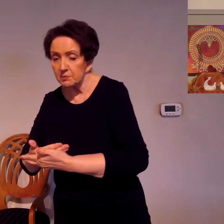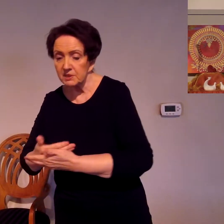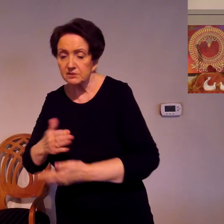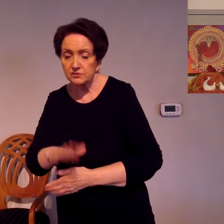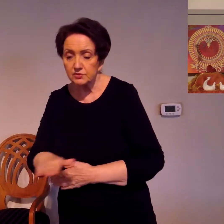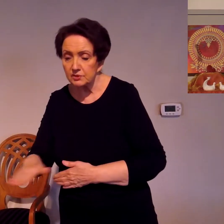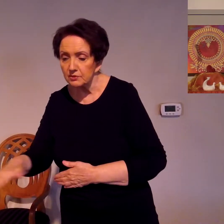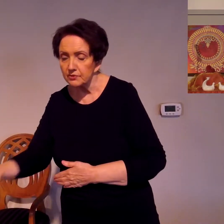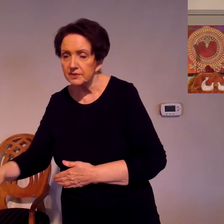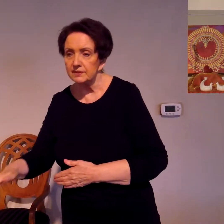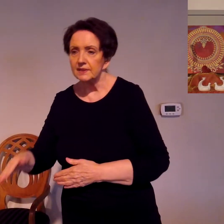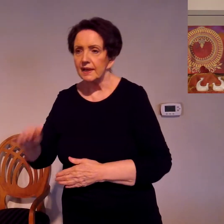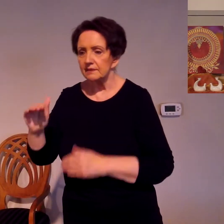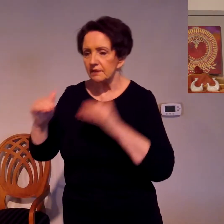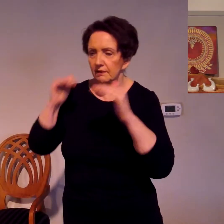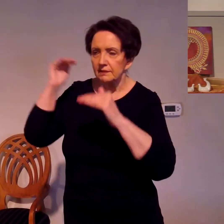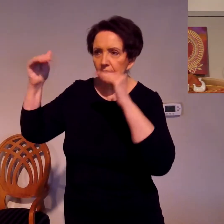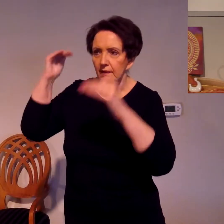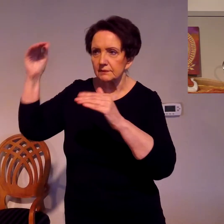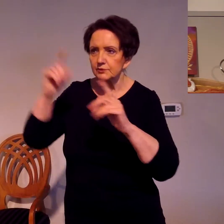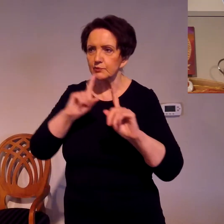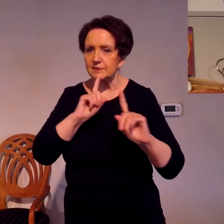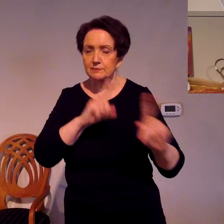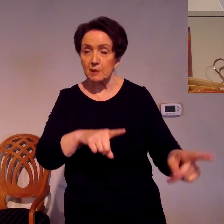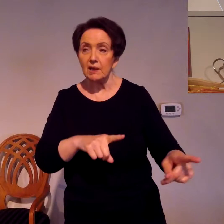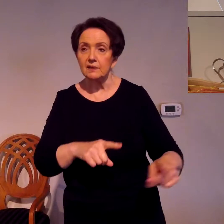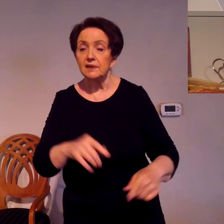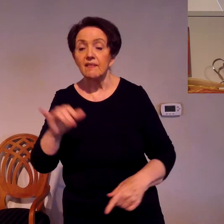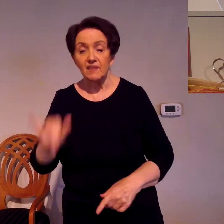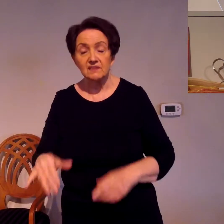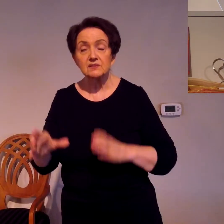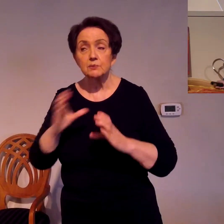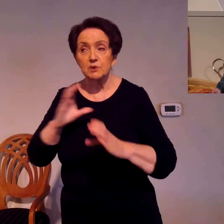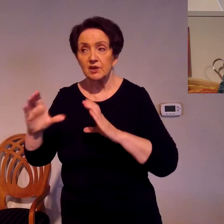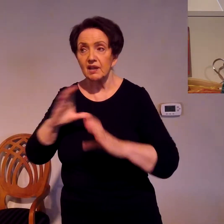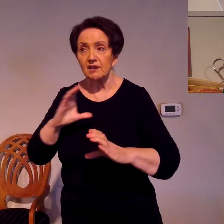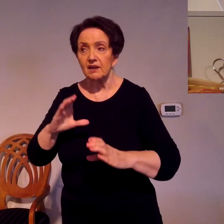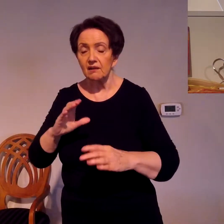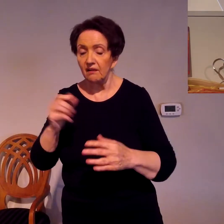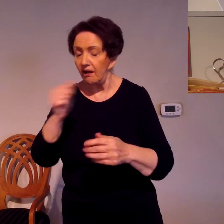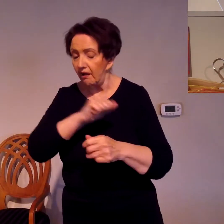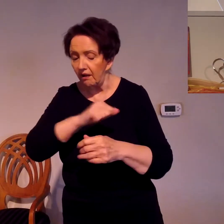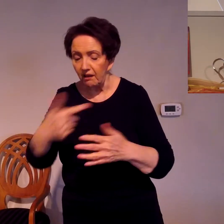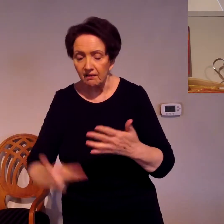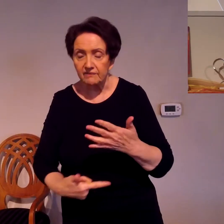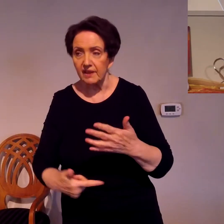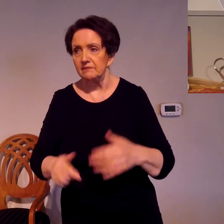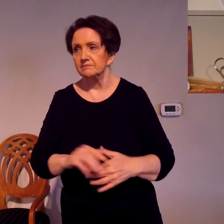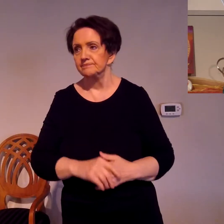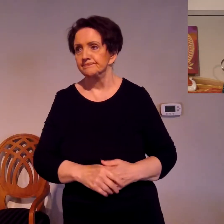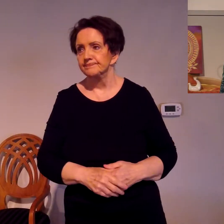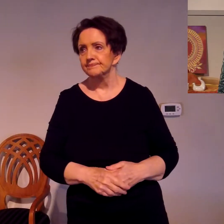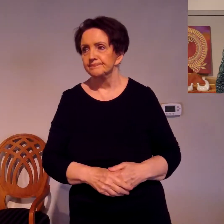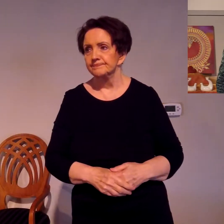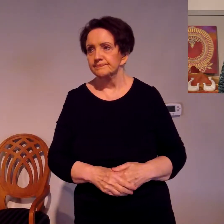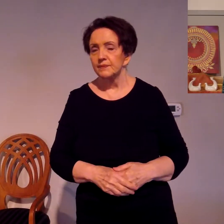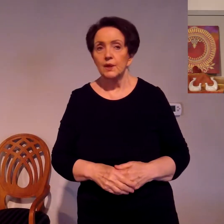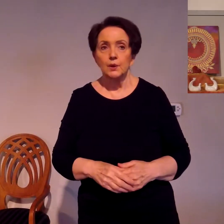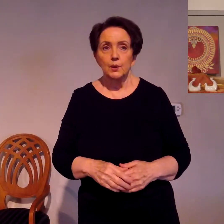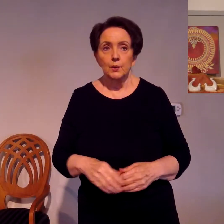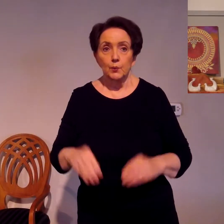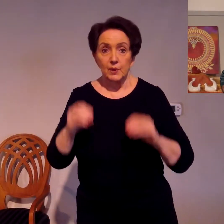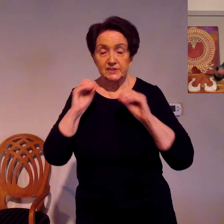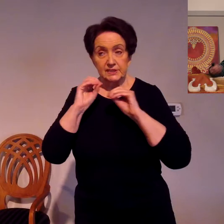to facial expressions. And that is communicating. All of that is communicating. Now we teach